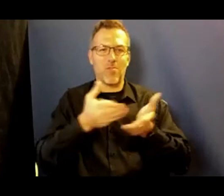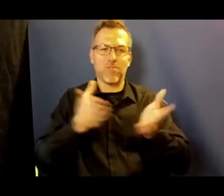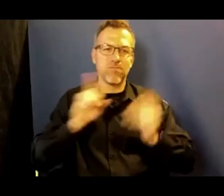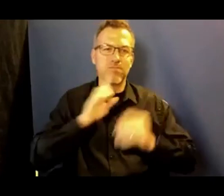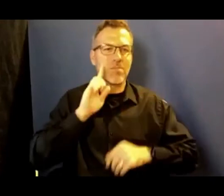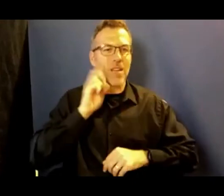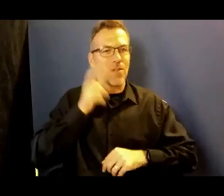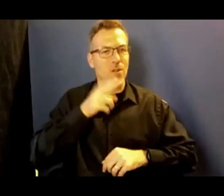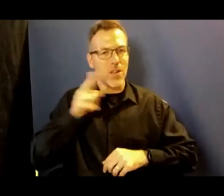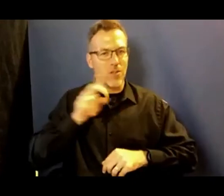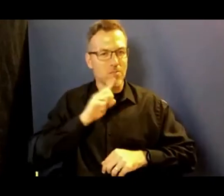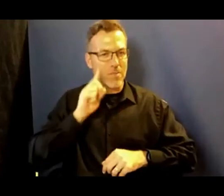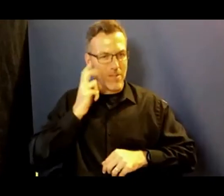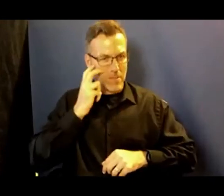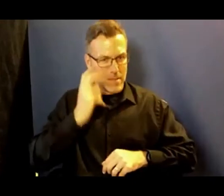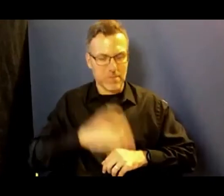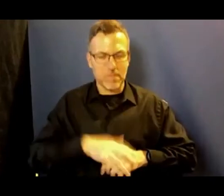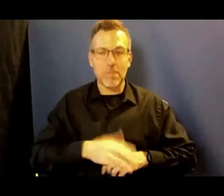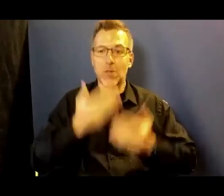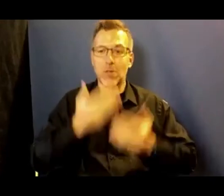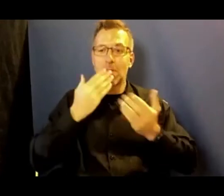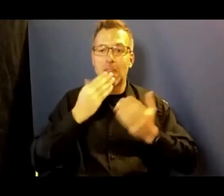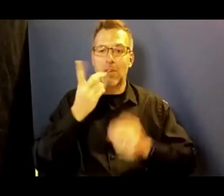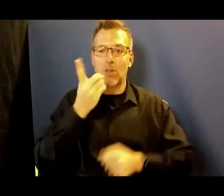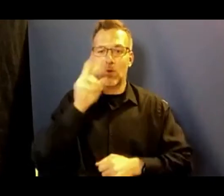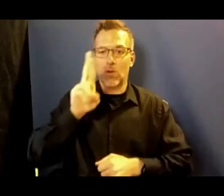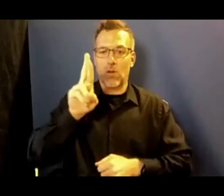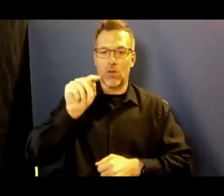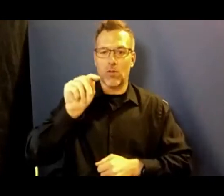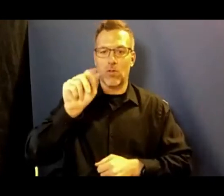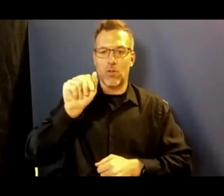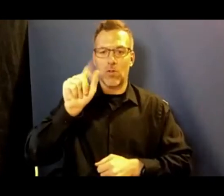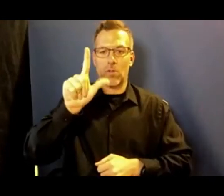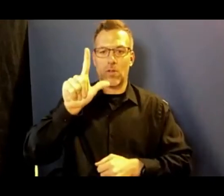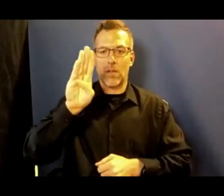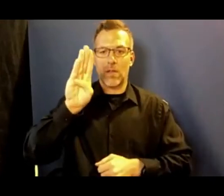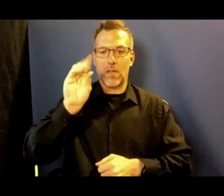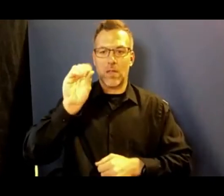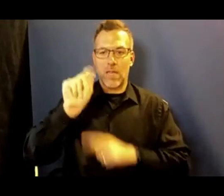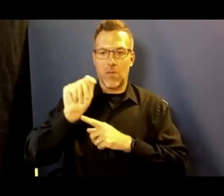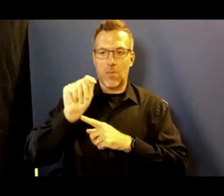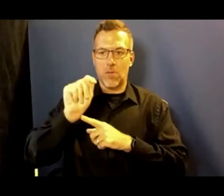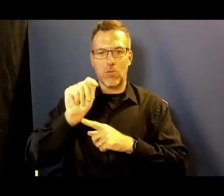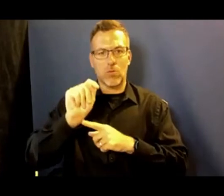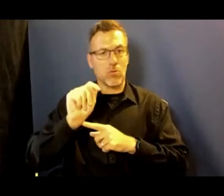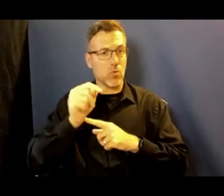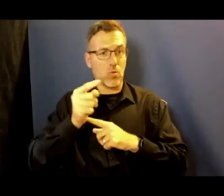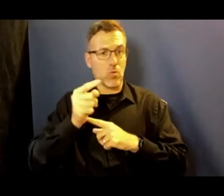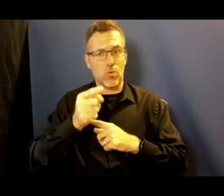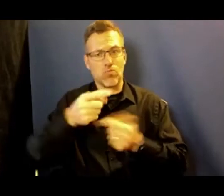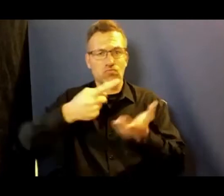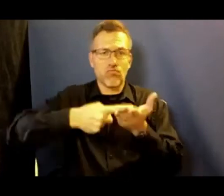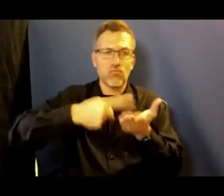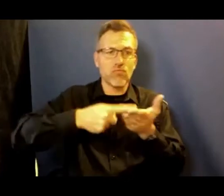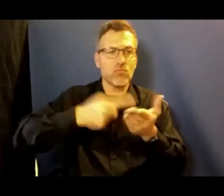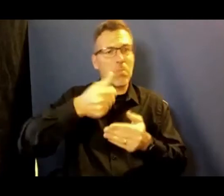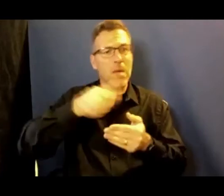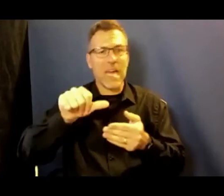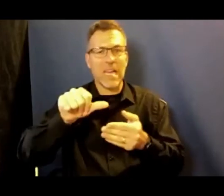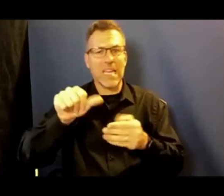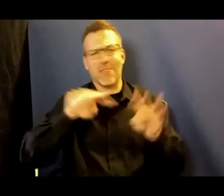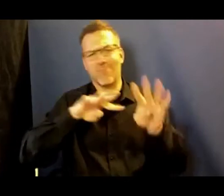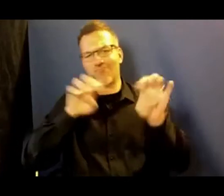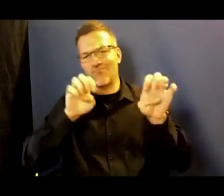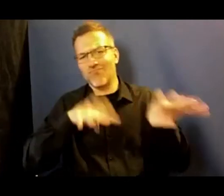the time to be with us to address some of the myths that are out there and to answer your questions directly, anything